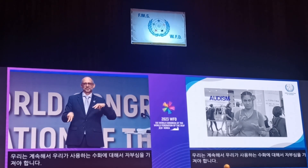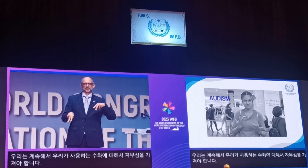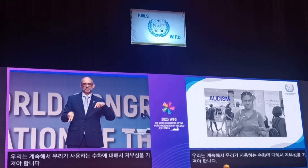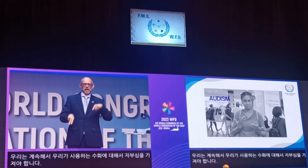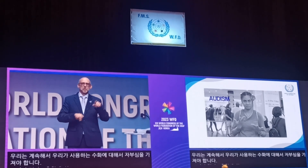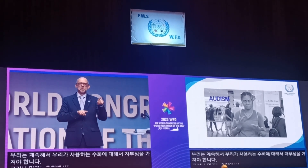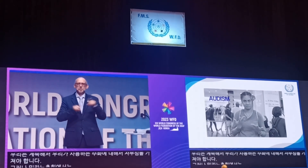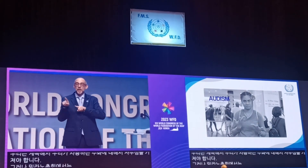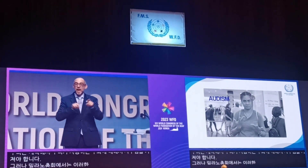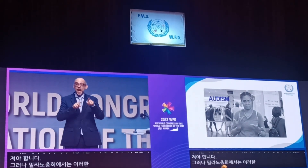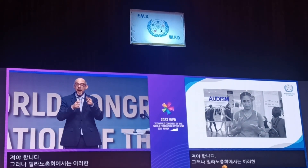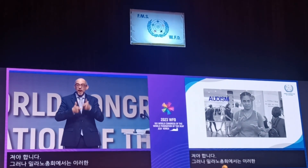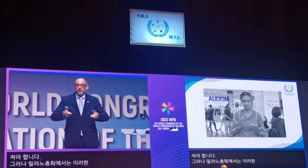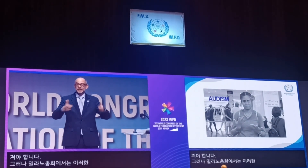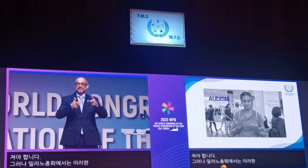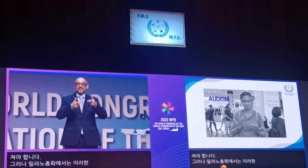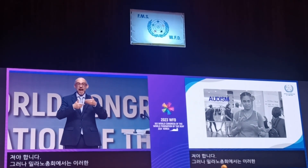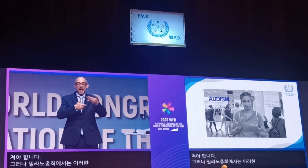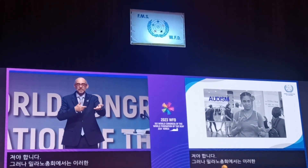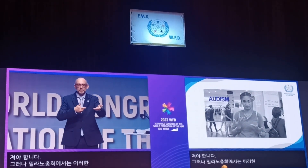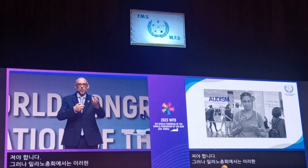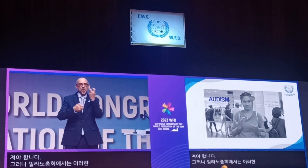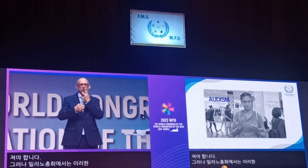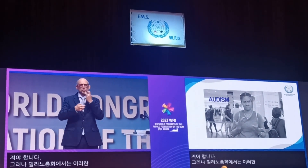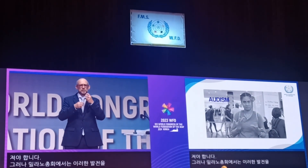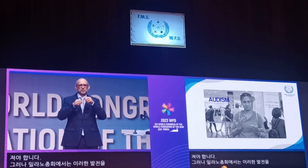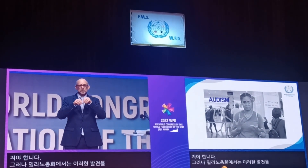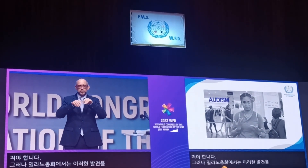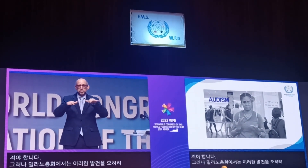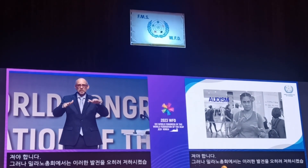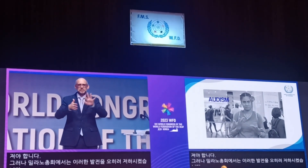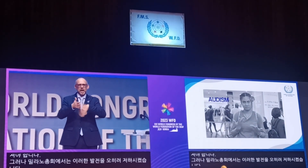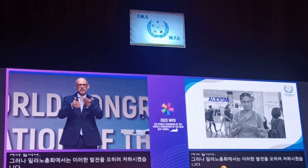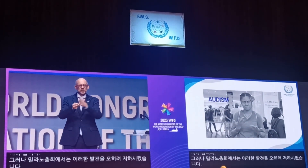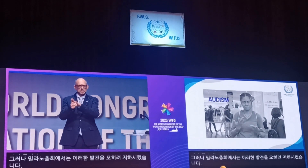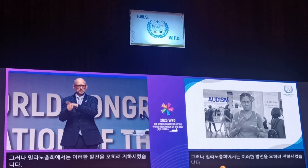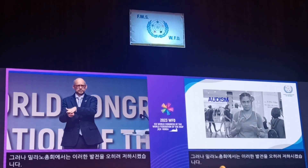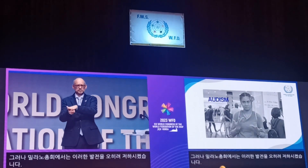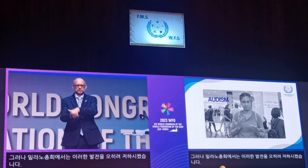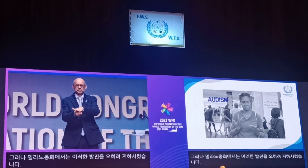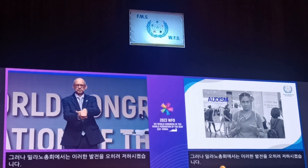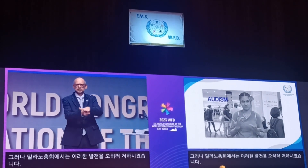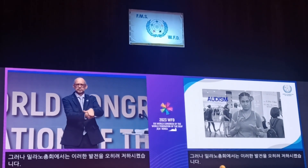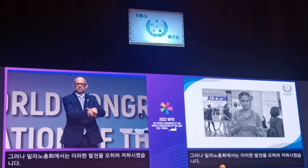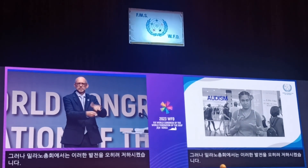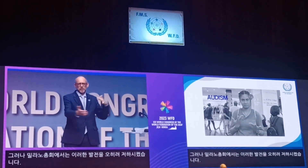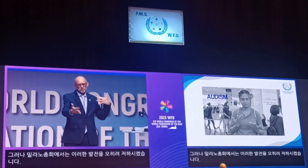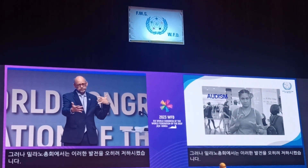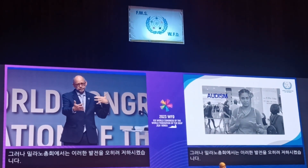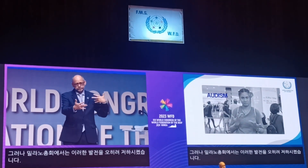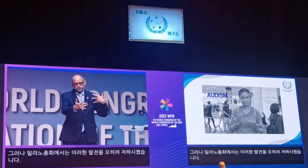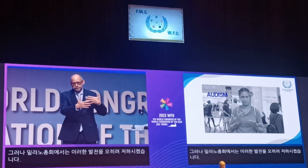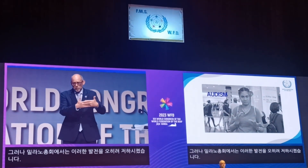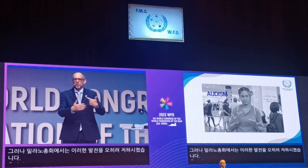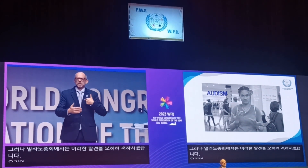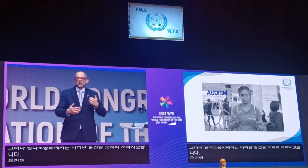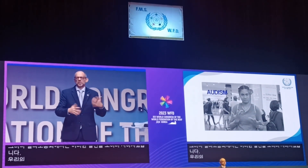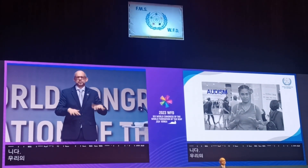longer viewed as equal. Their language and culture were devalued. After that, oralism and its associated